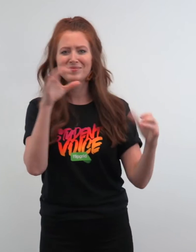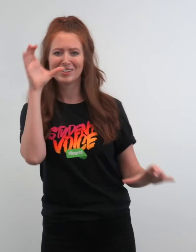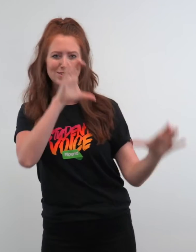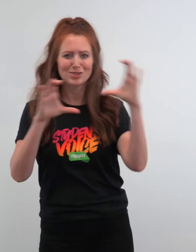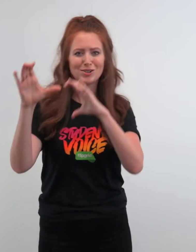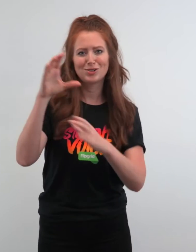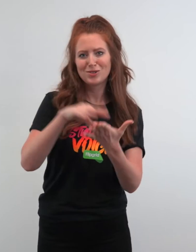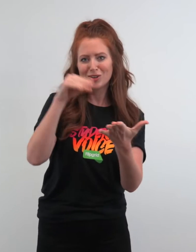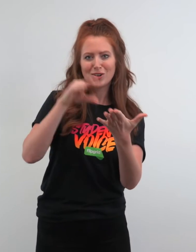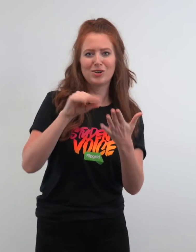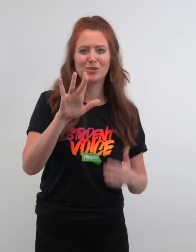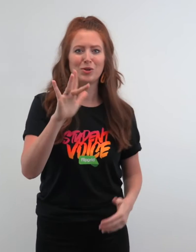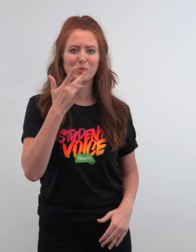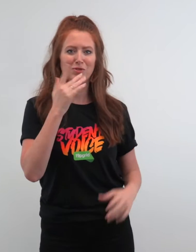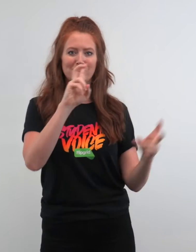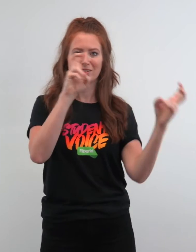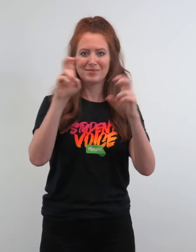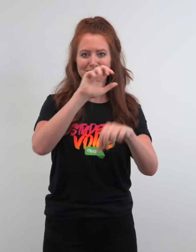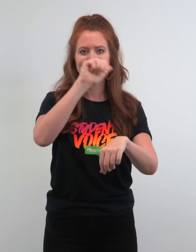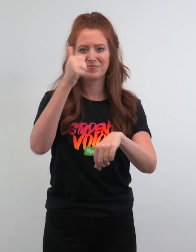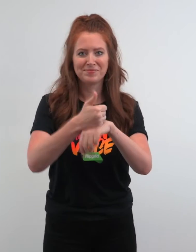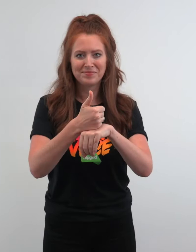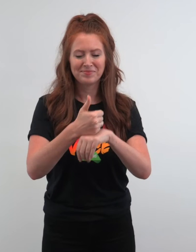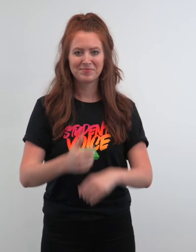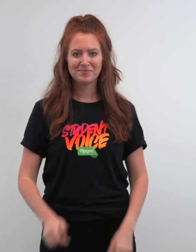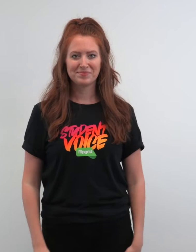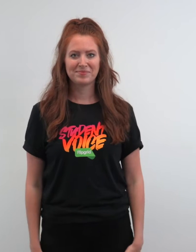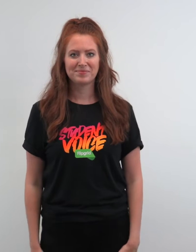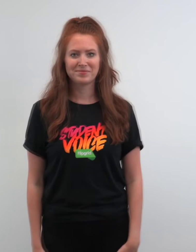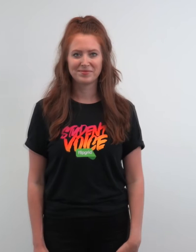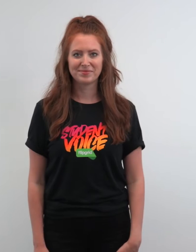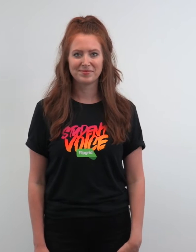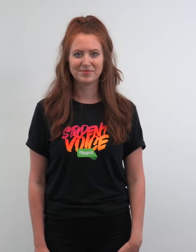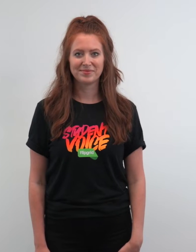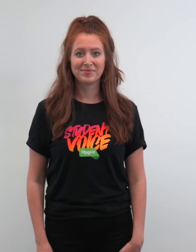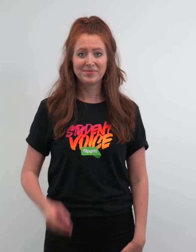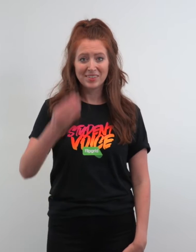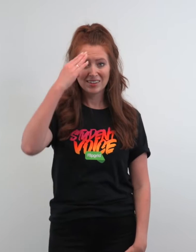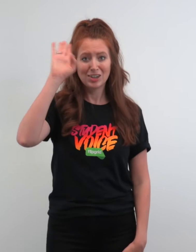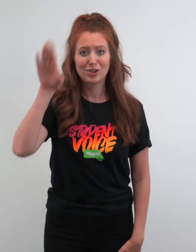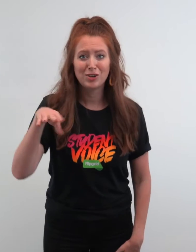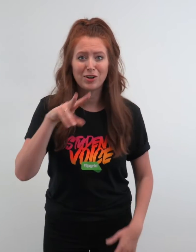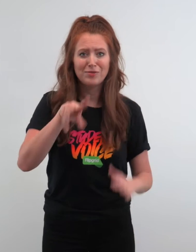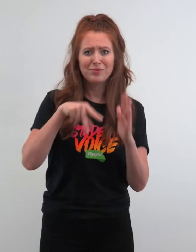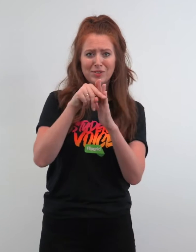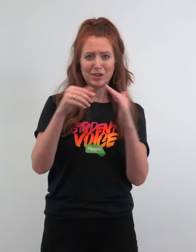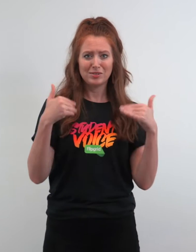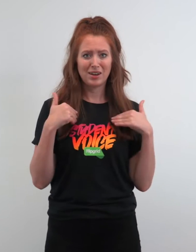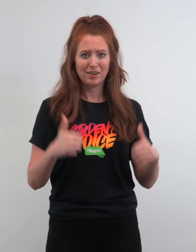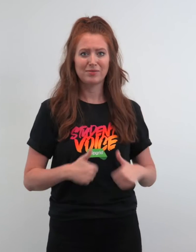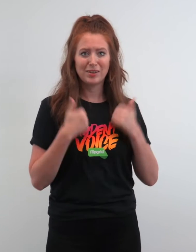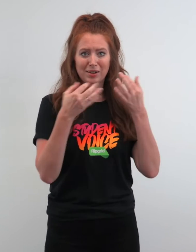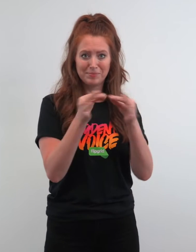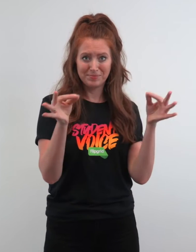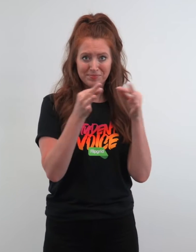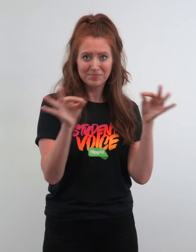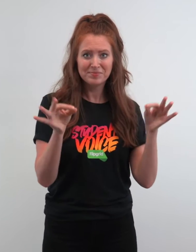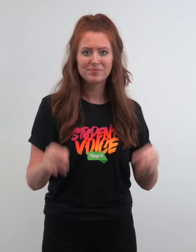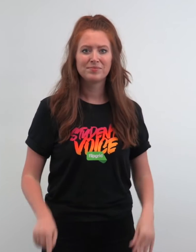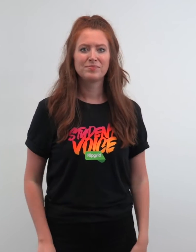recommend playing and discovering what your preferred topic setup is. Did you know videos have live